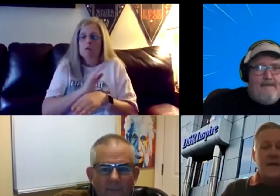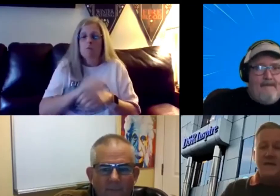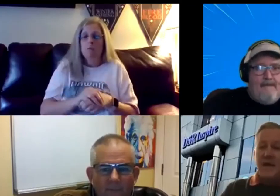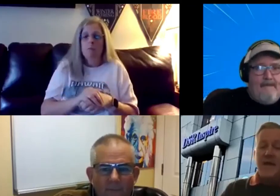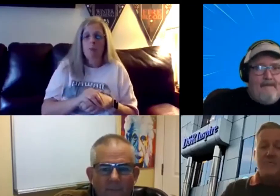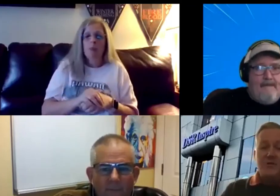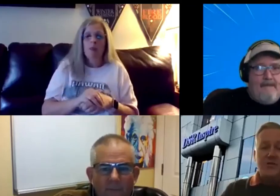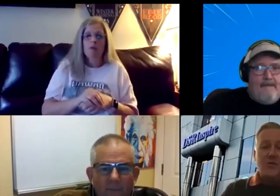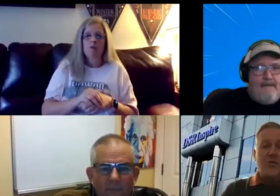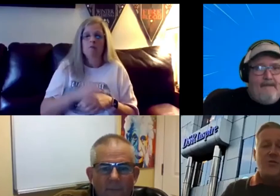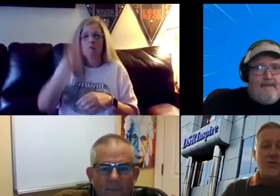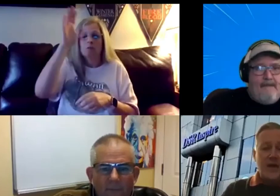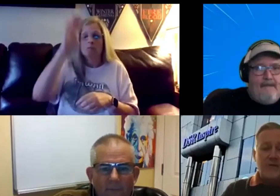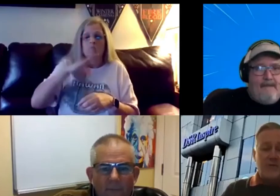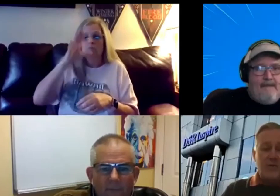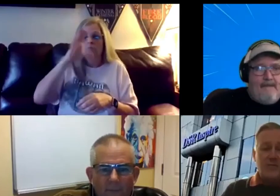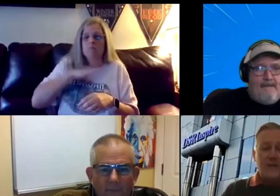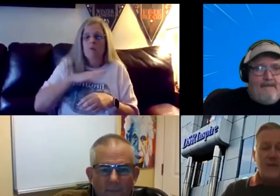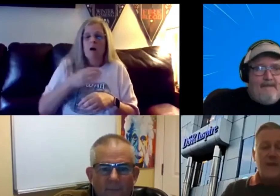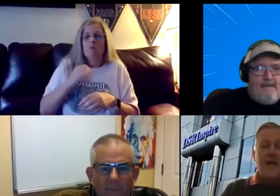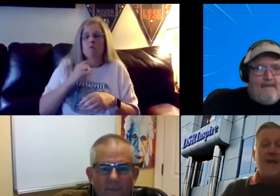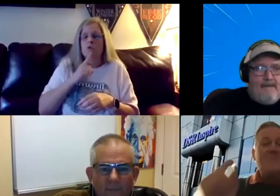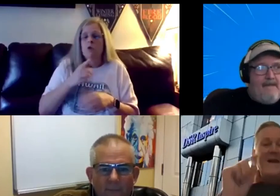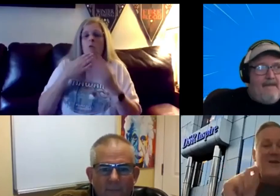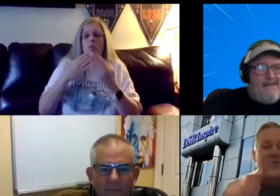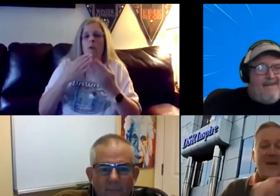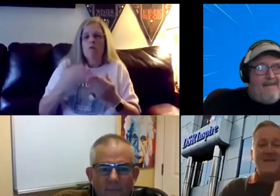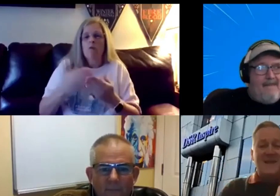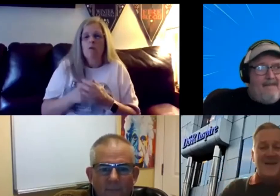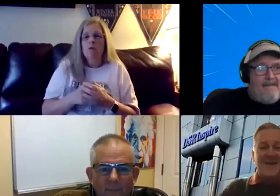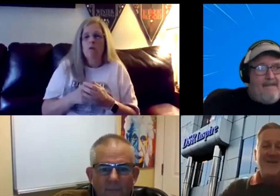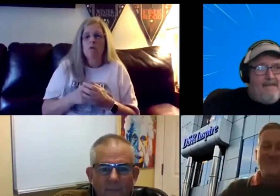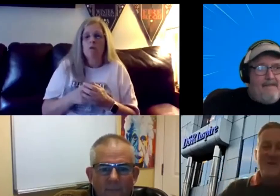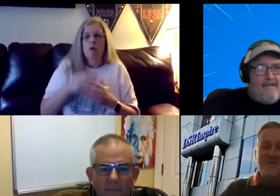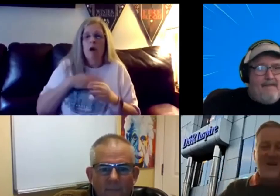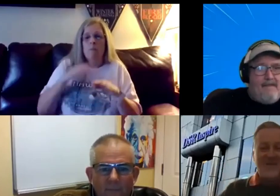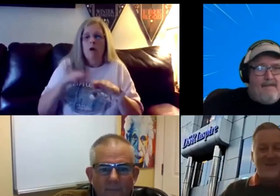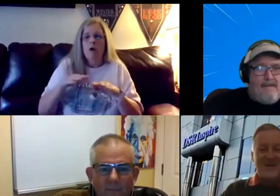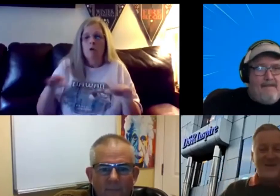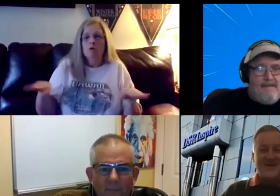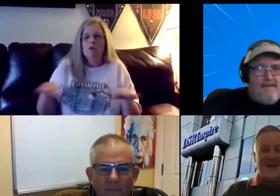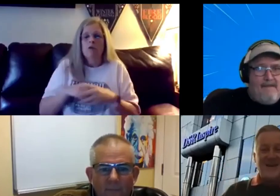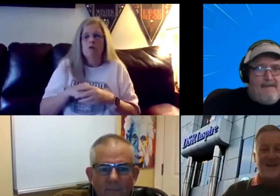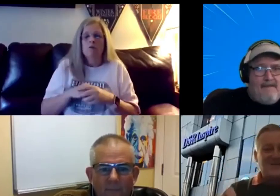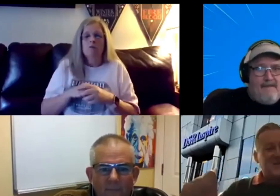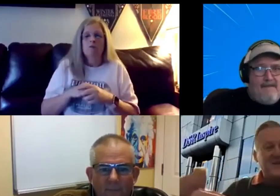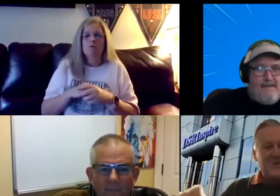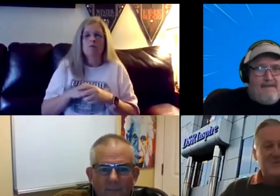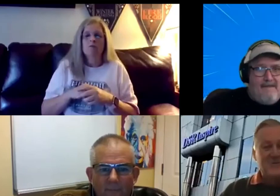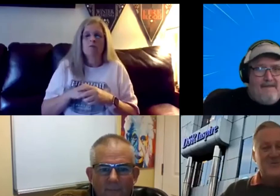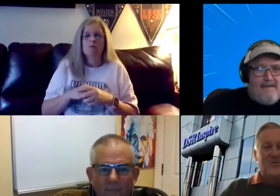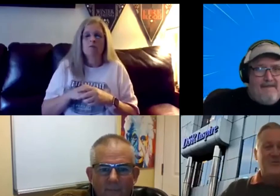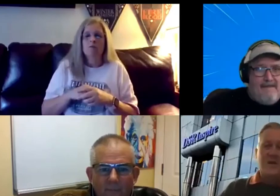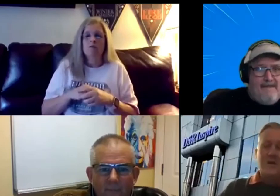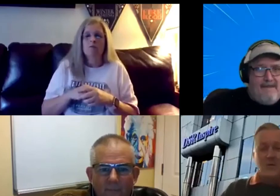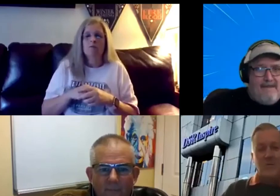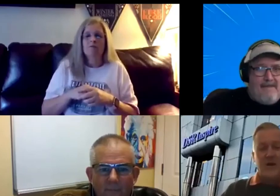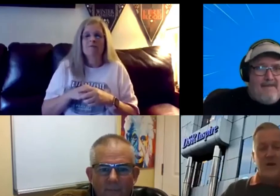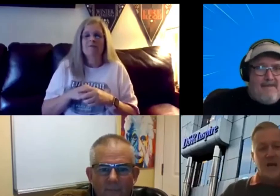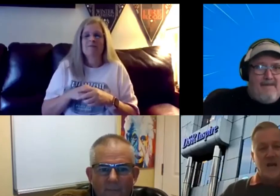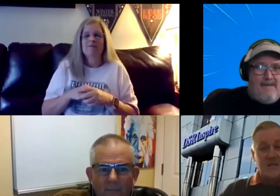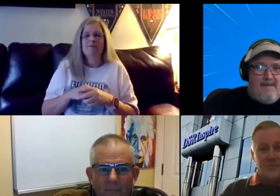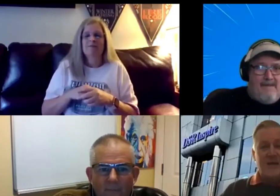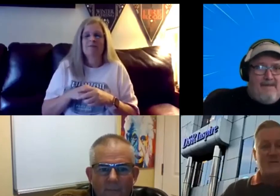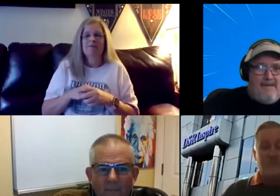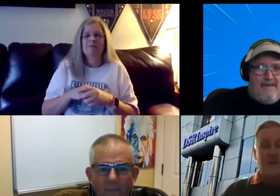and gals, I am so thankful. And my grandson, oh, here's my final thing I wanted to say. I should take notes before you, well, Marty